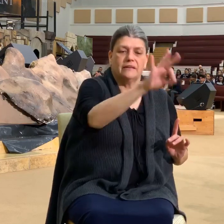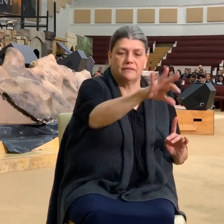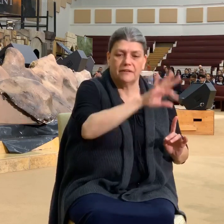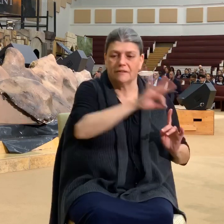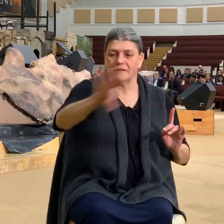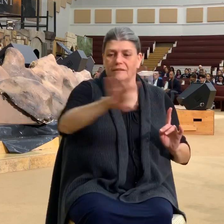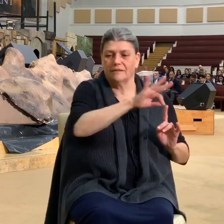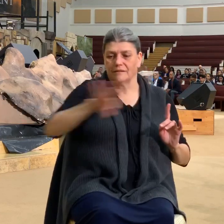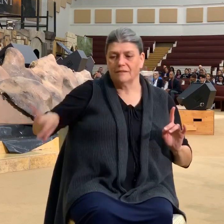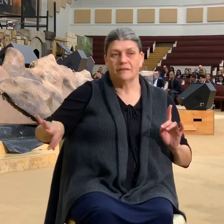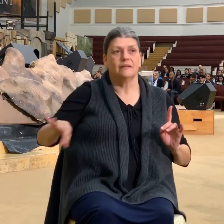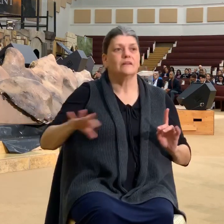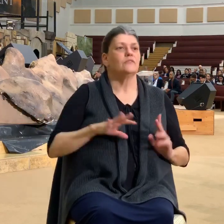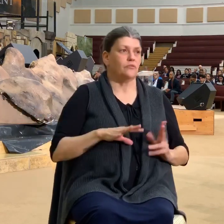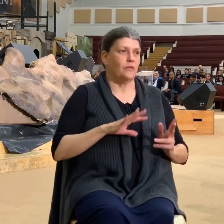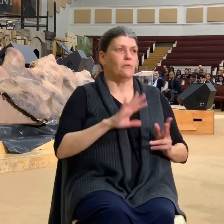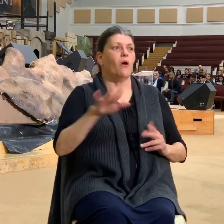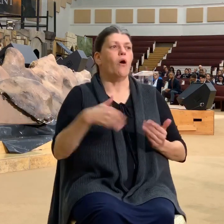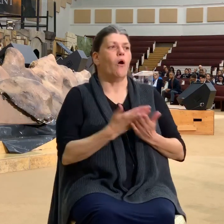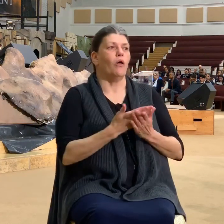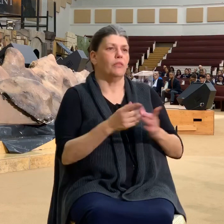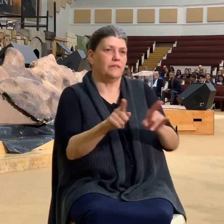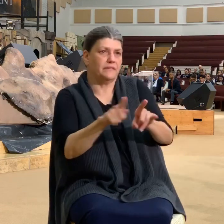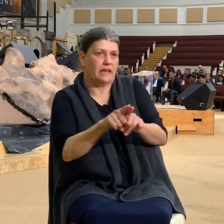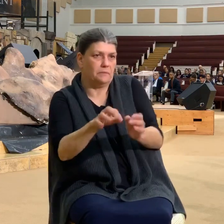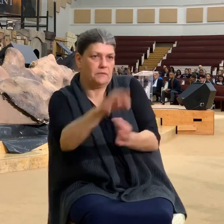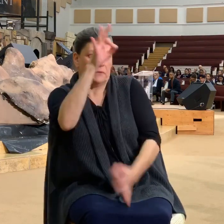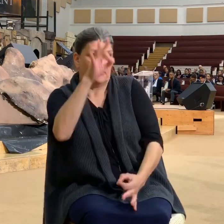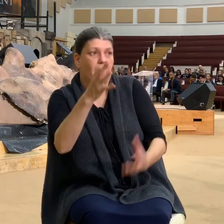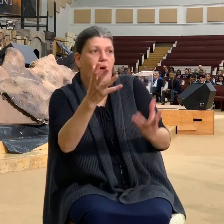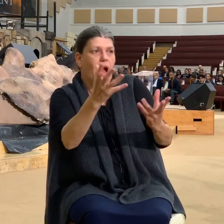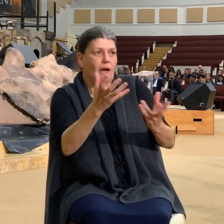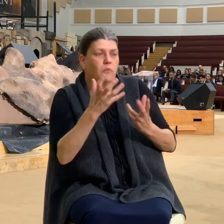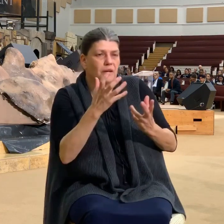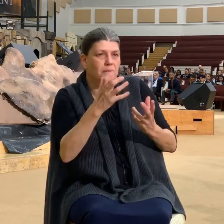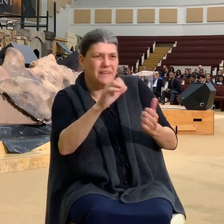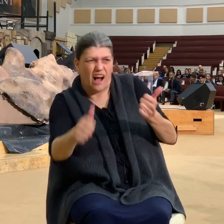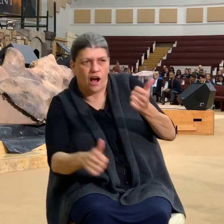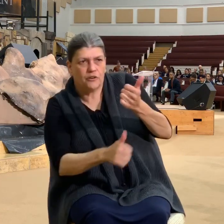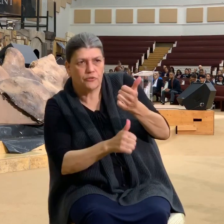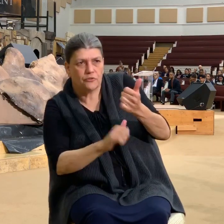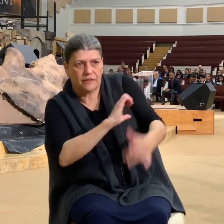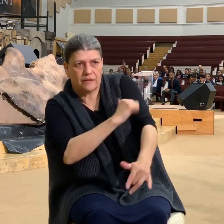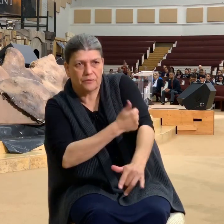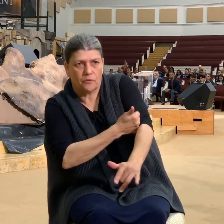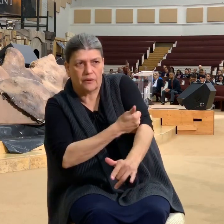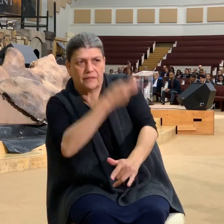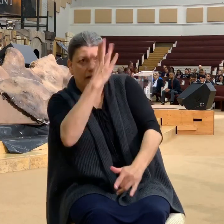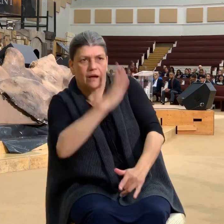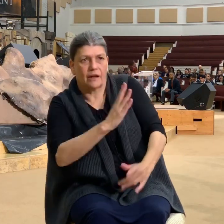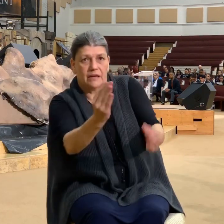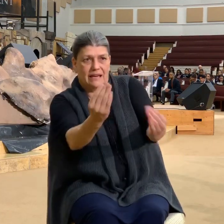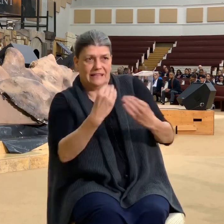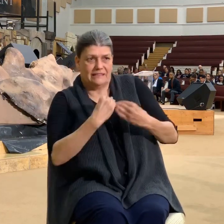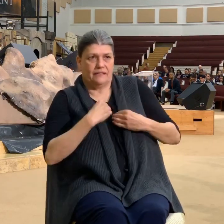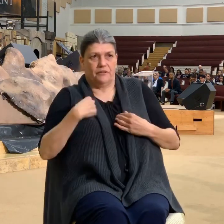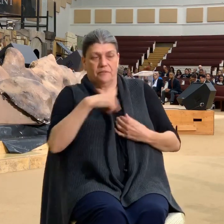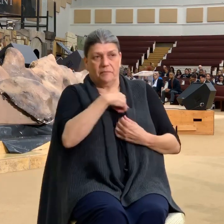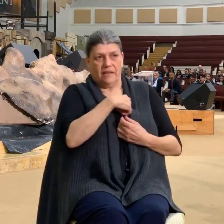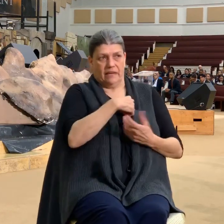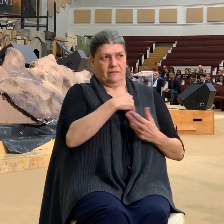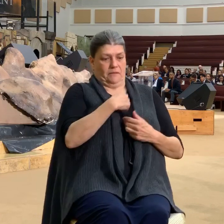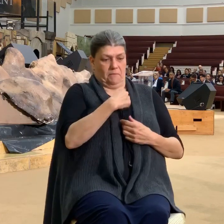break that pattern. I want to be under the authority that God has put over me, because it's